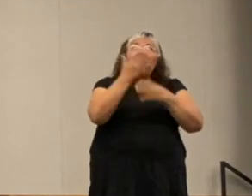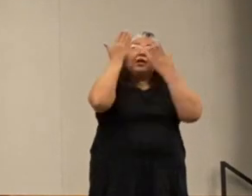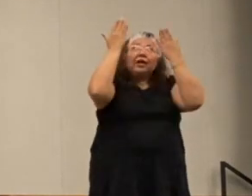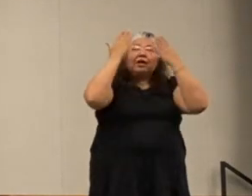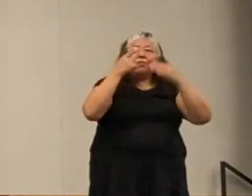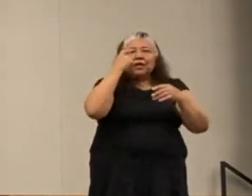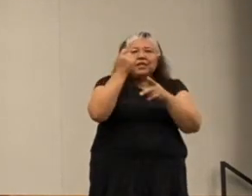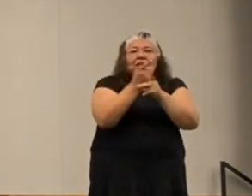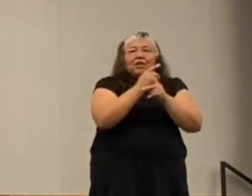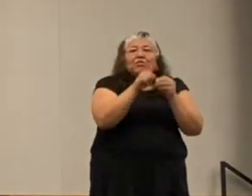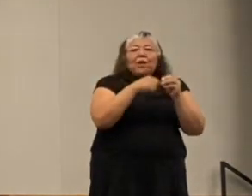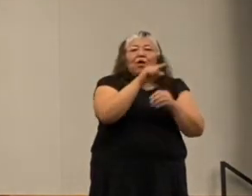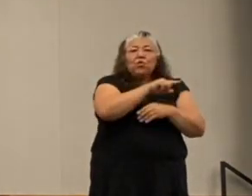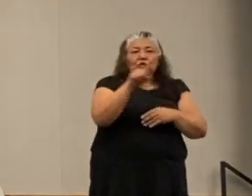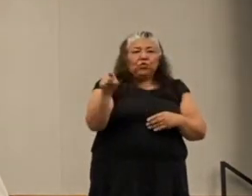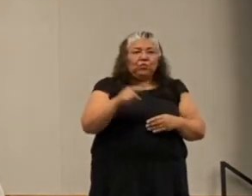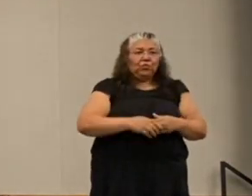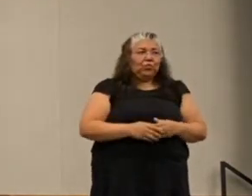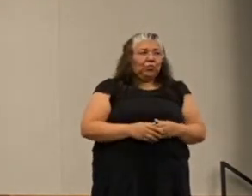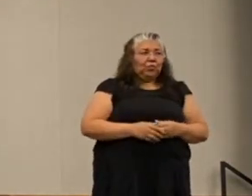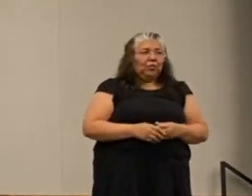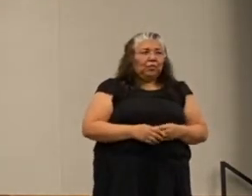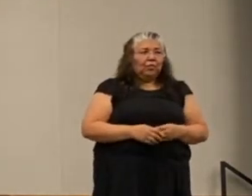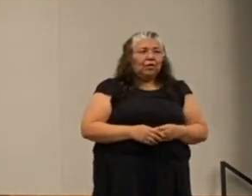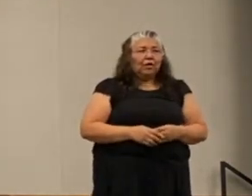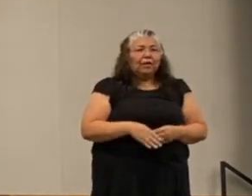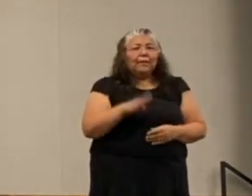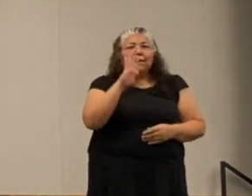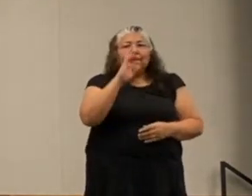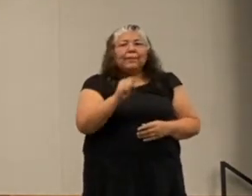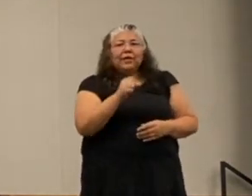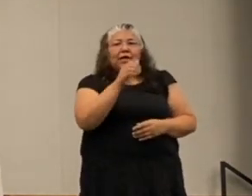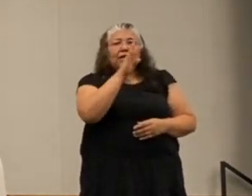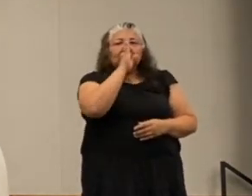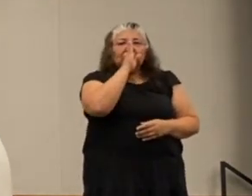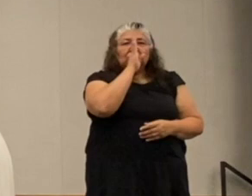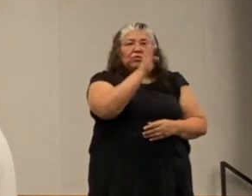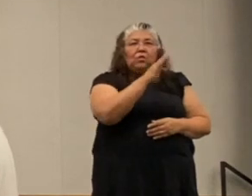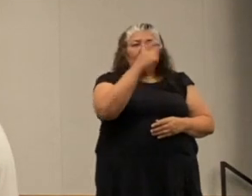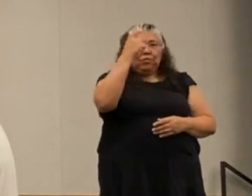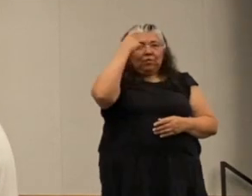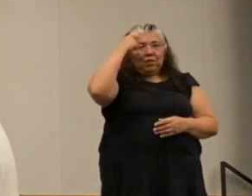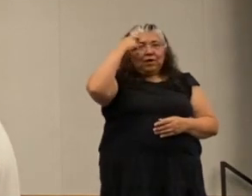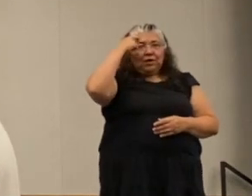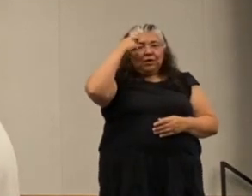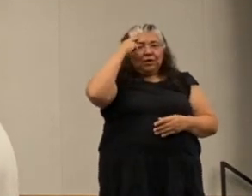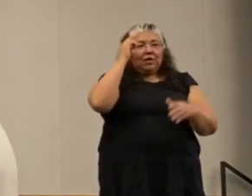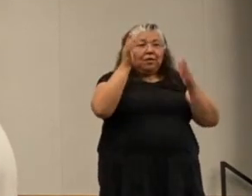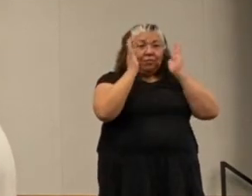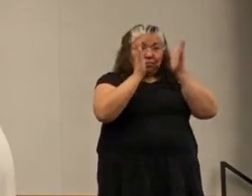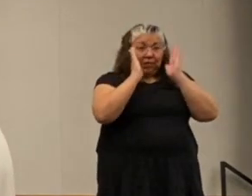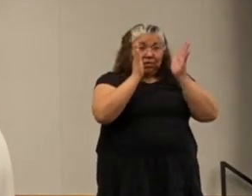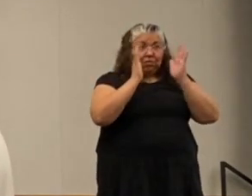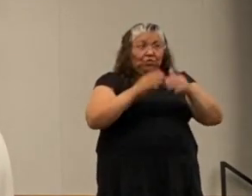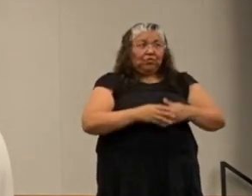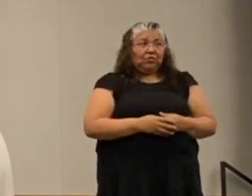cares about you. Be sober-minded. Be alert.